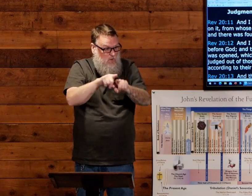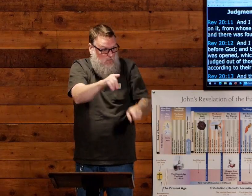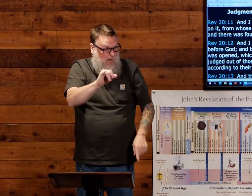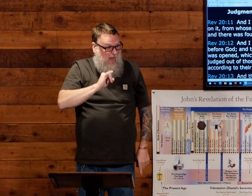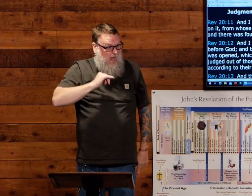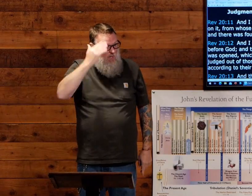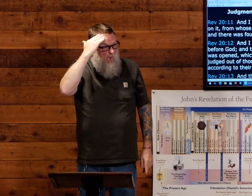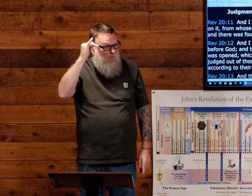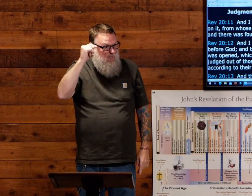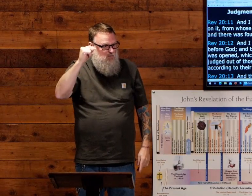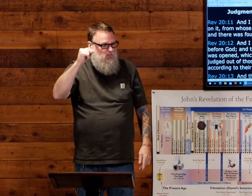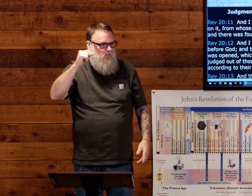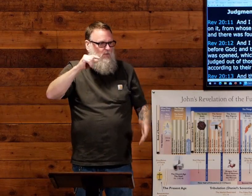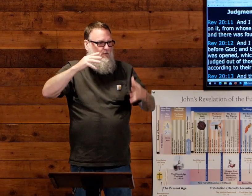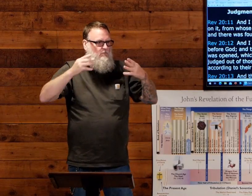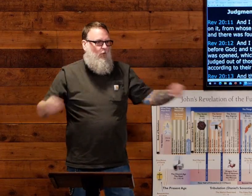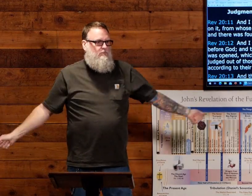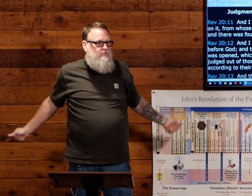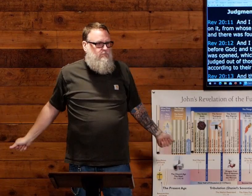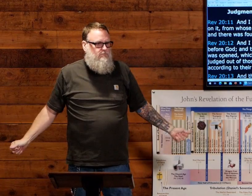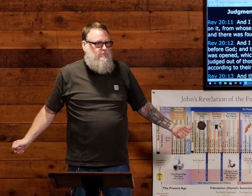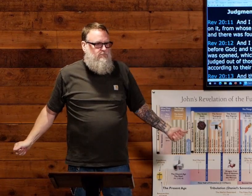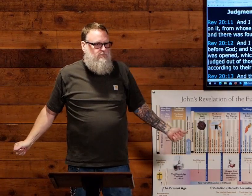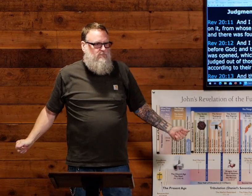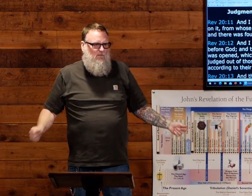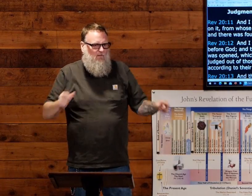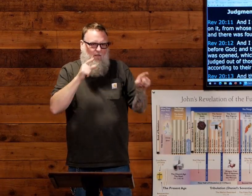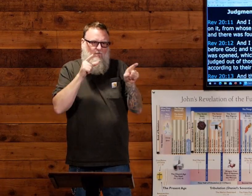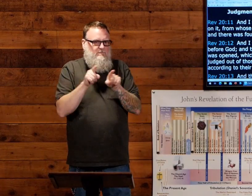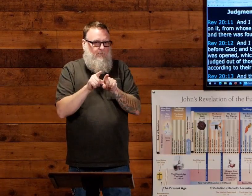see, as we know it, will be gone.